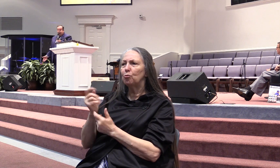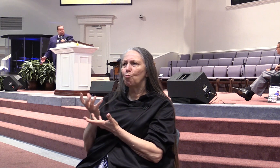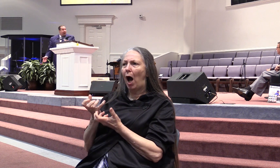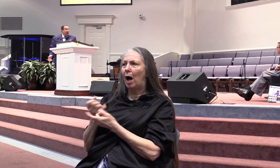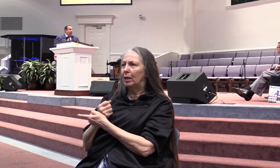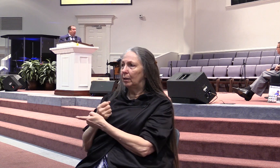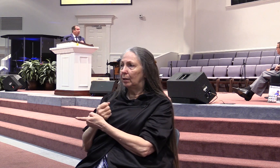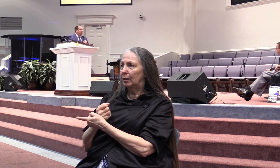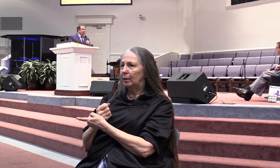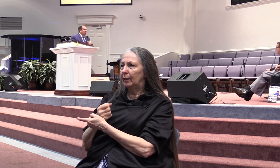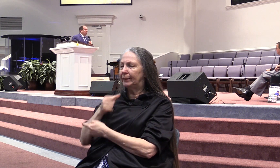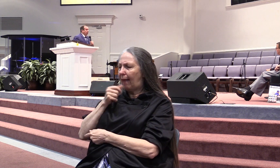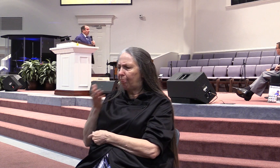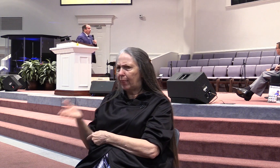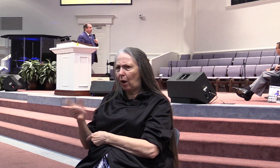It's not there.